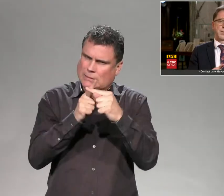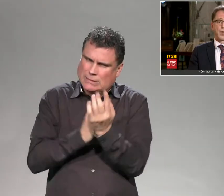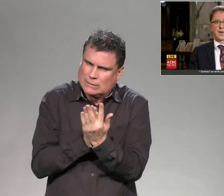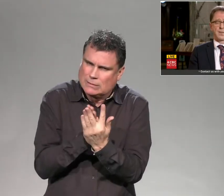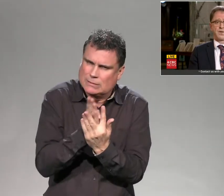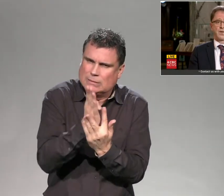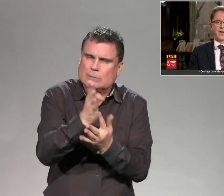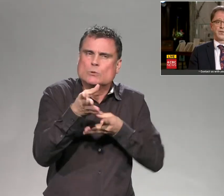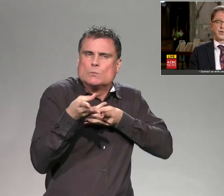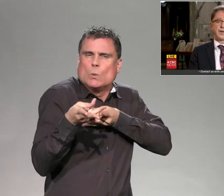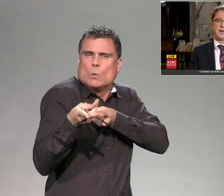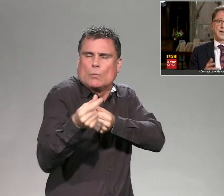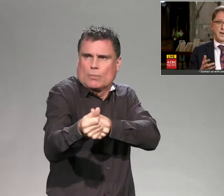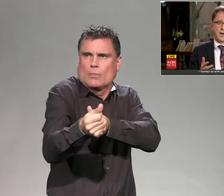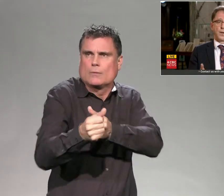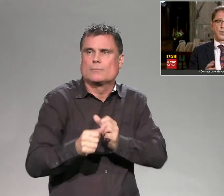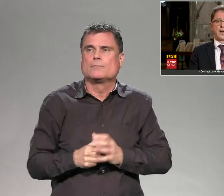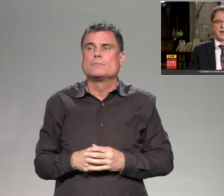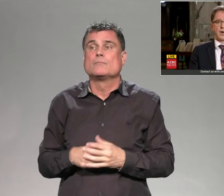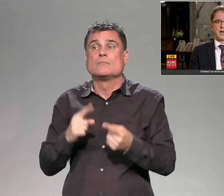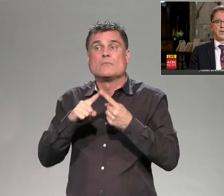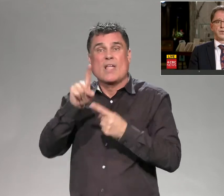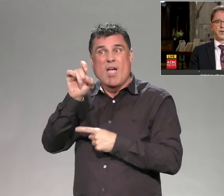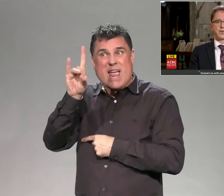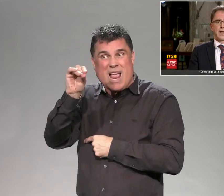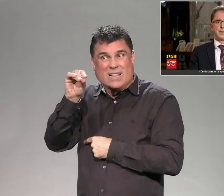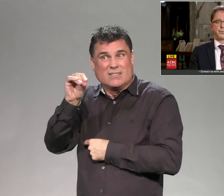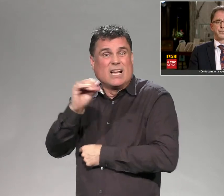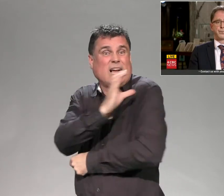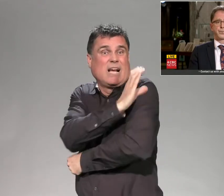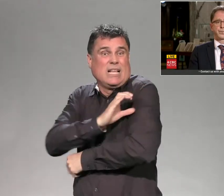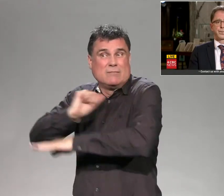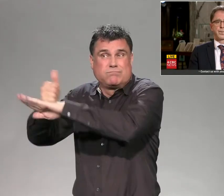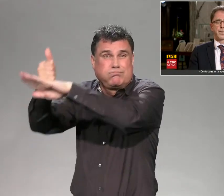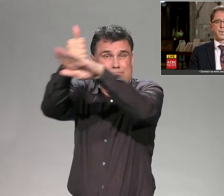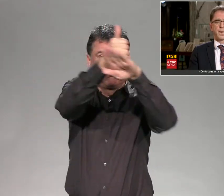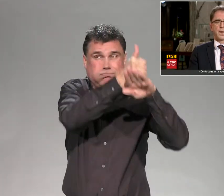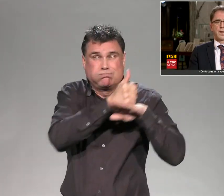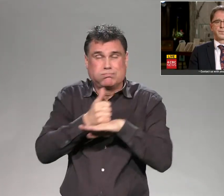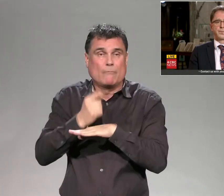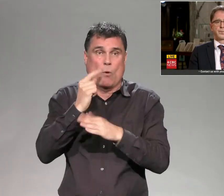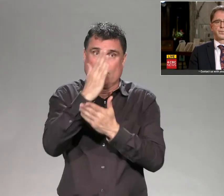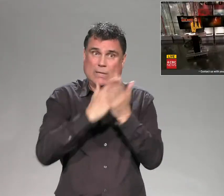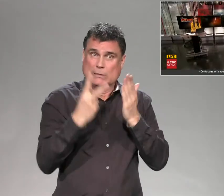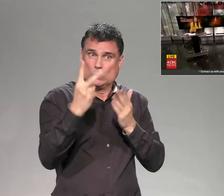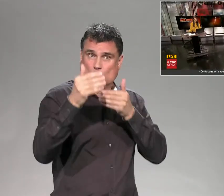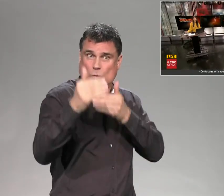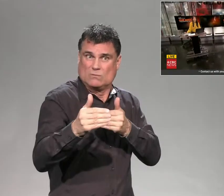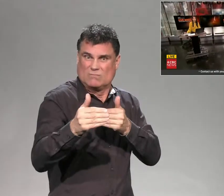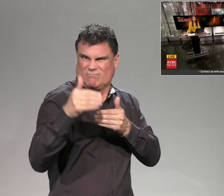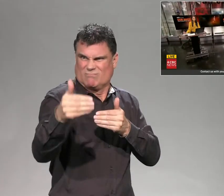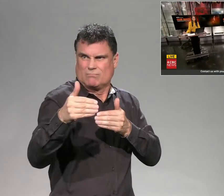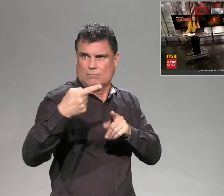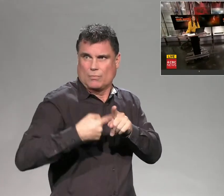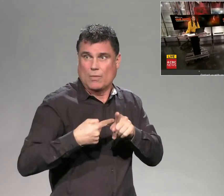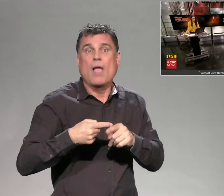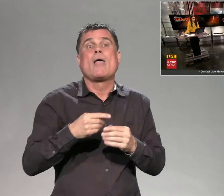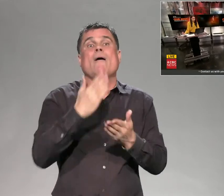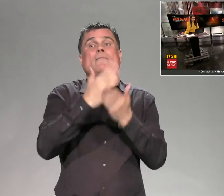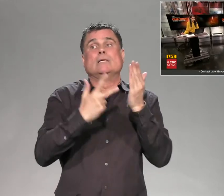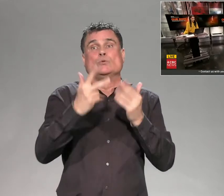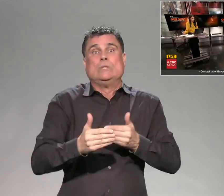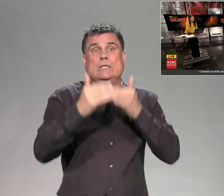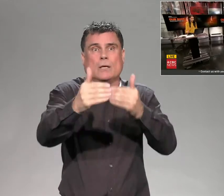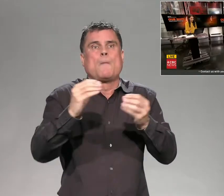2, more coming for phase 3. We're getting ready to do just that. Minister Dix, thank you. And we have a question from